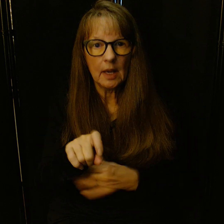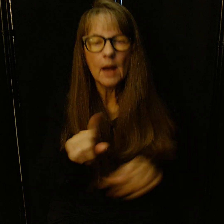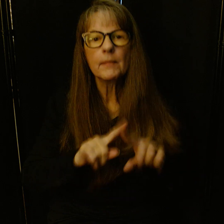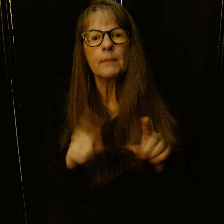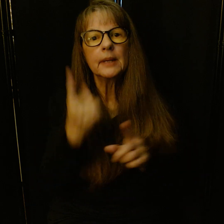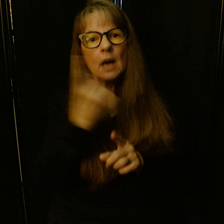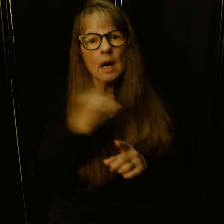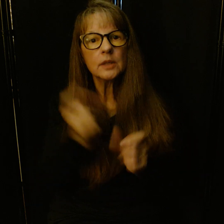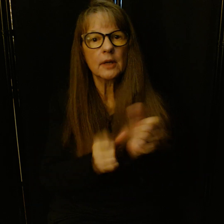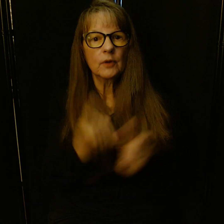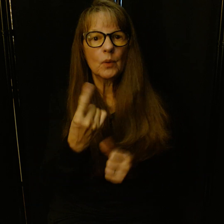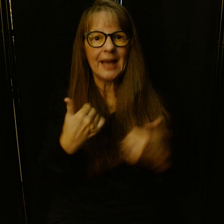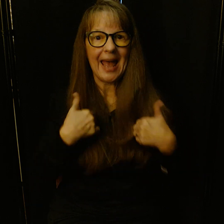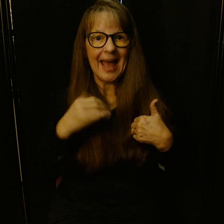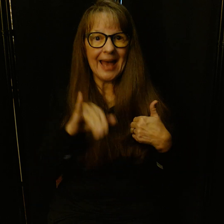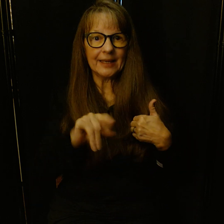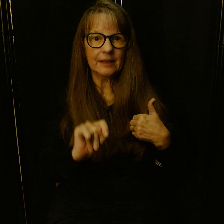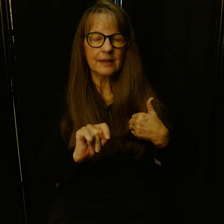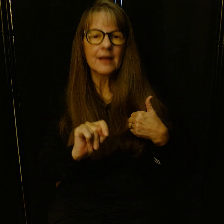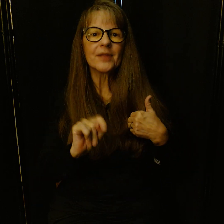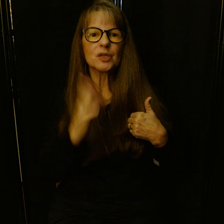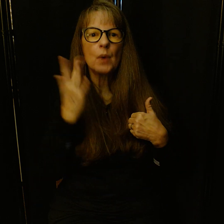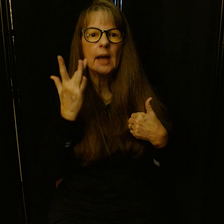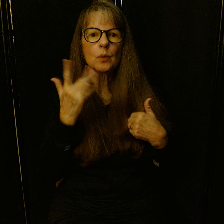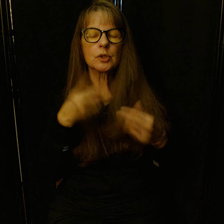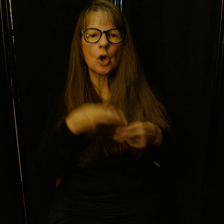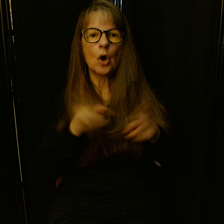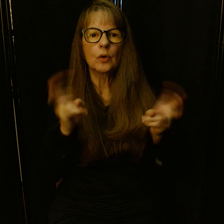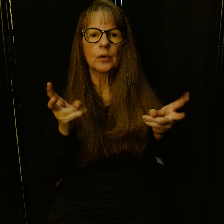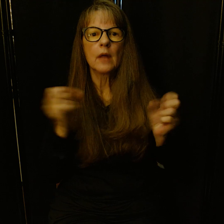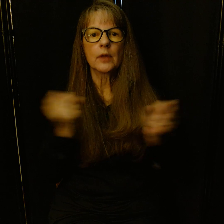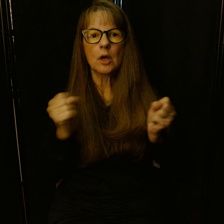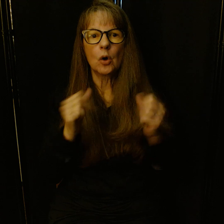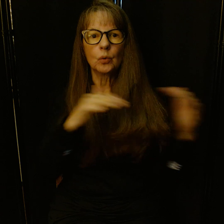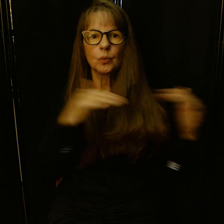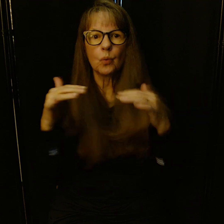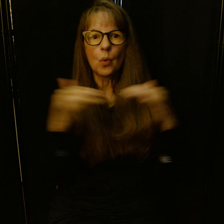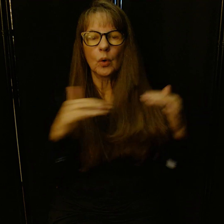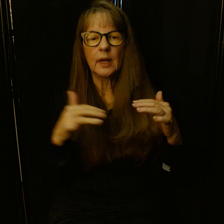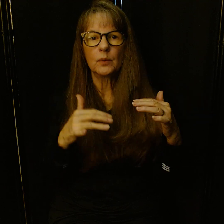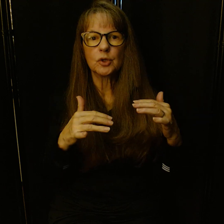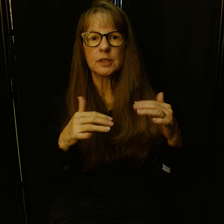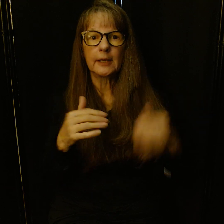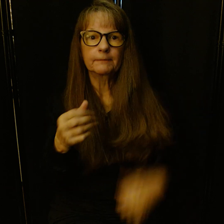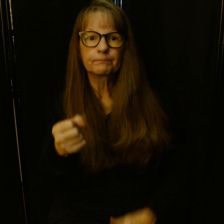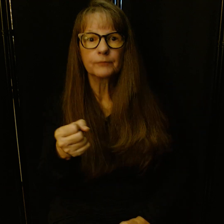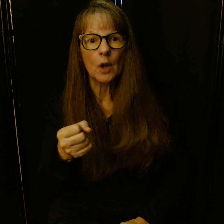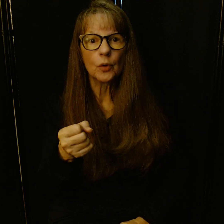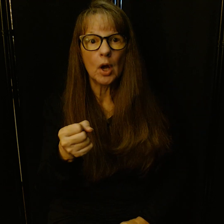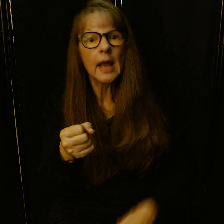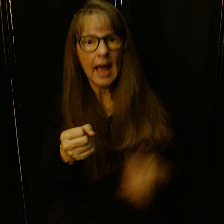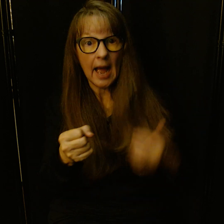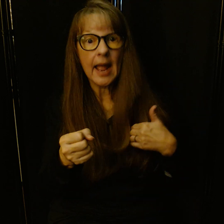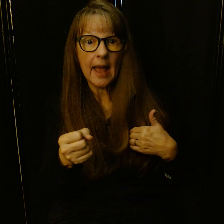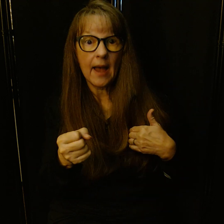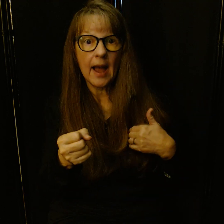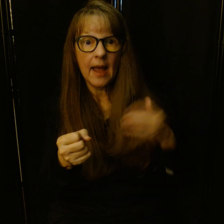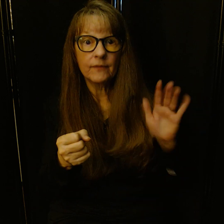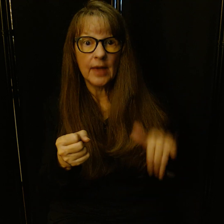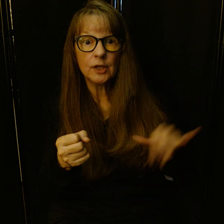But because everyone had it, that's why it was called the Cold War. It was just like, hold on, I had that